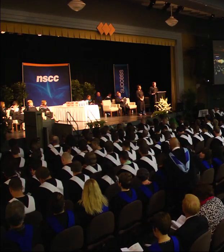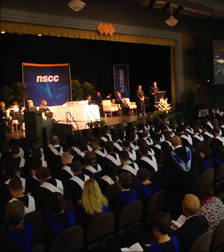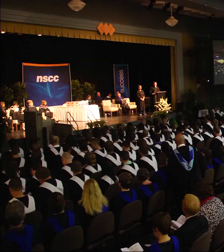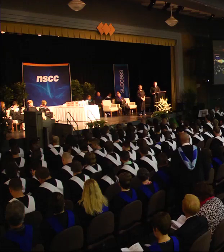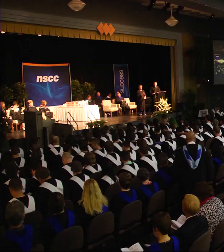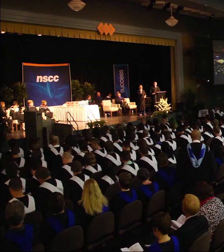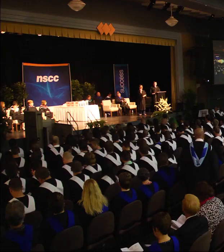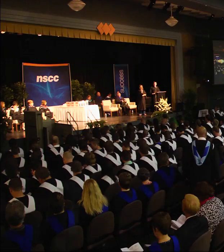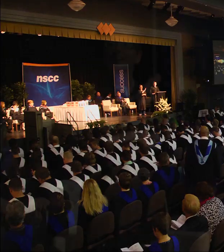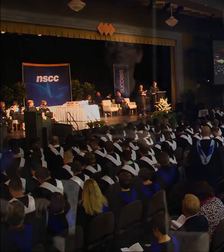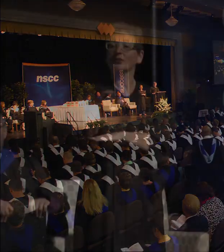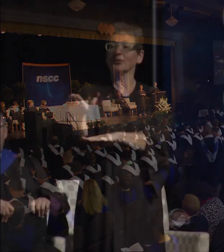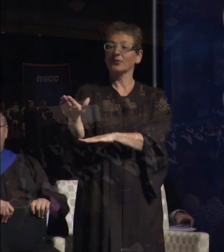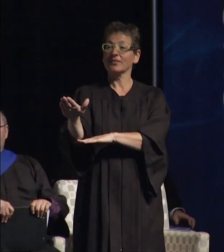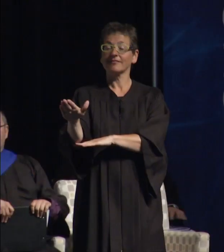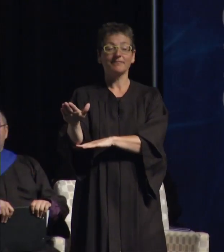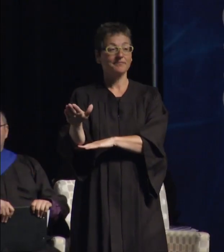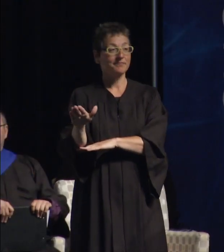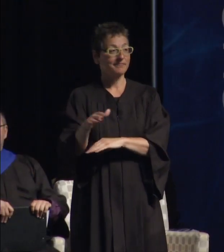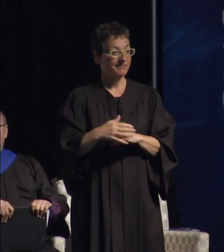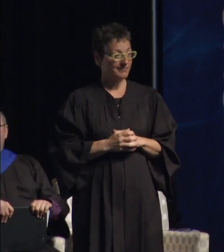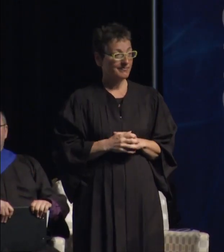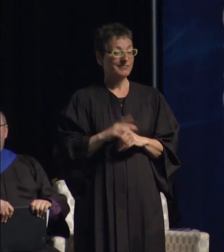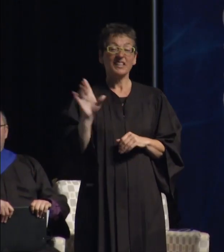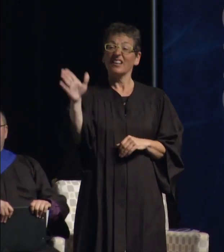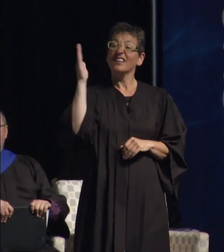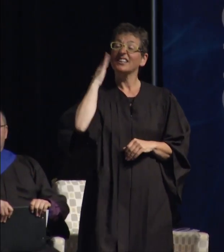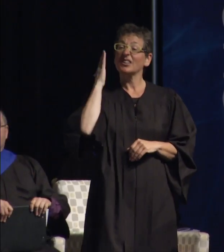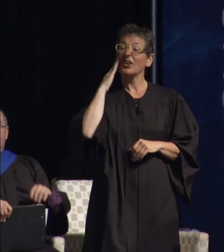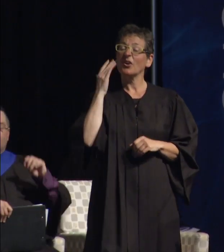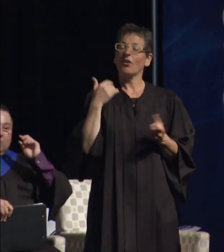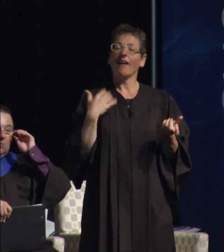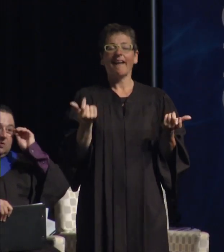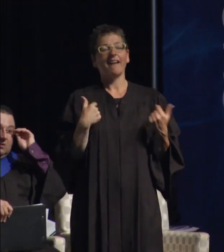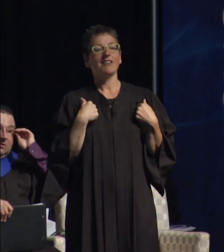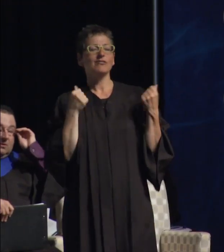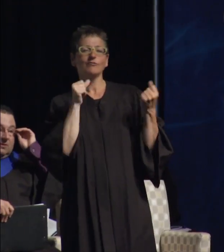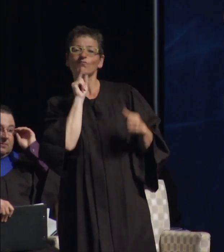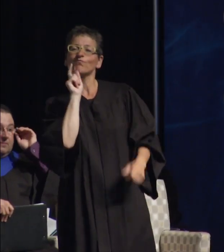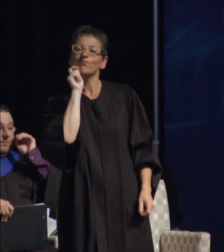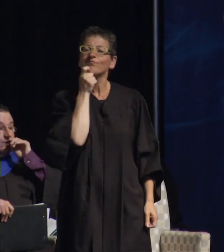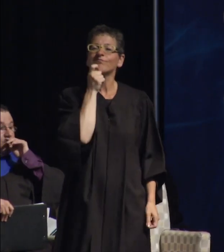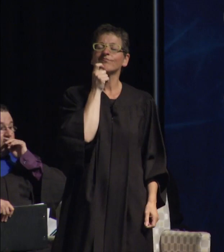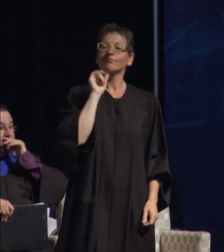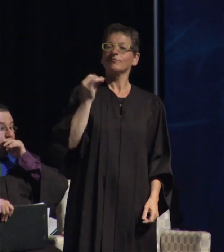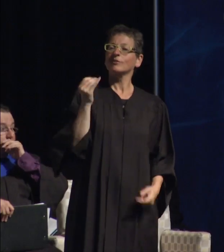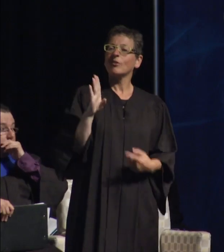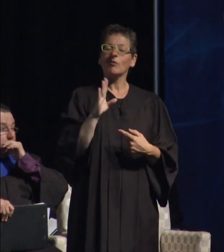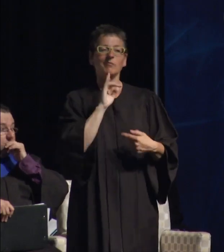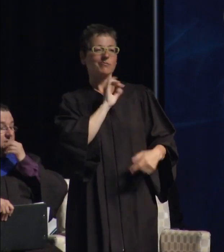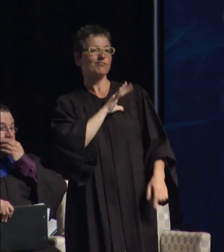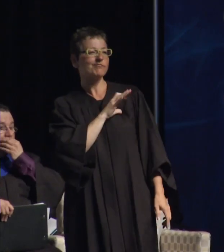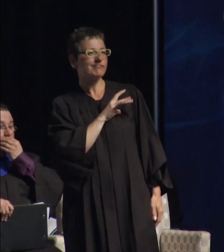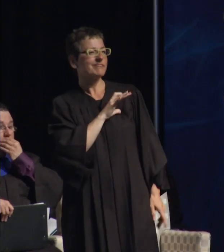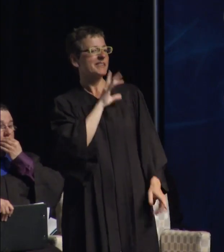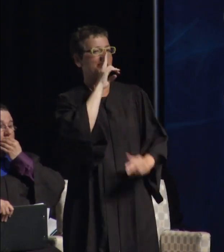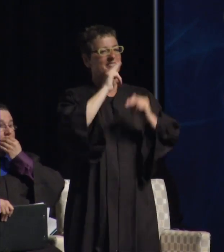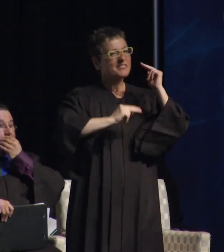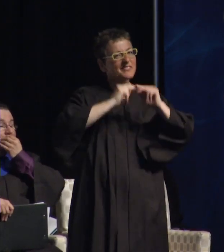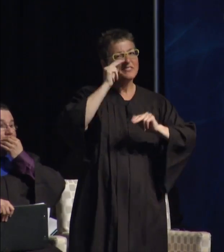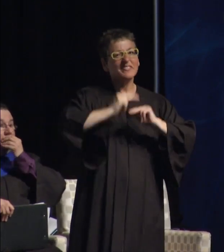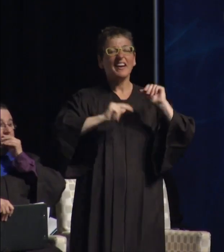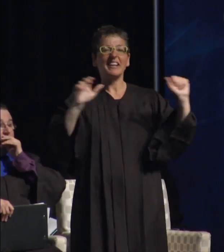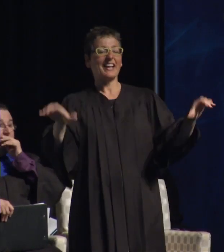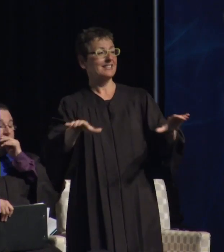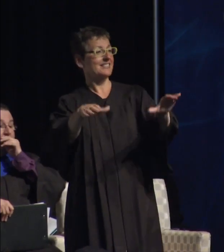Well, good afternoon. You know, I get to do a lot of very cool, interesting, fun activities